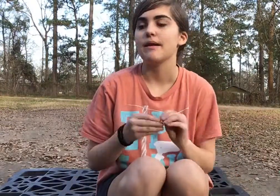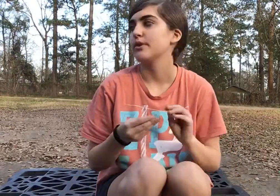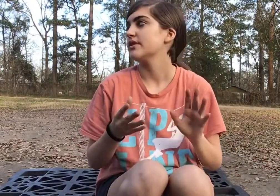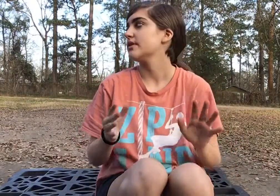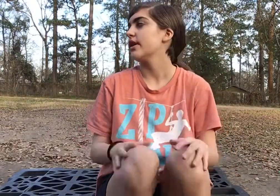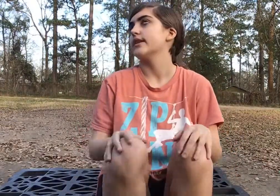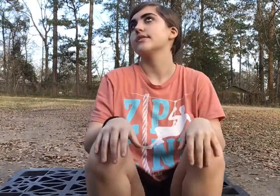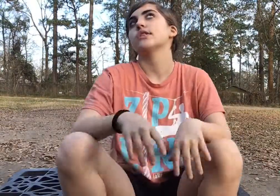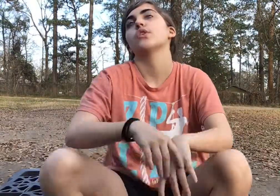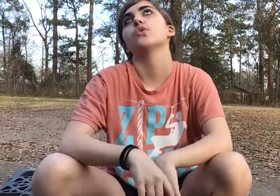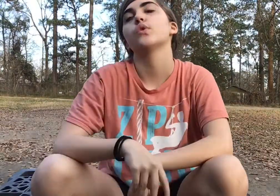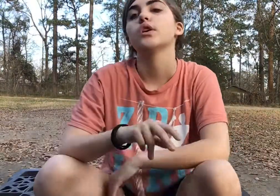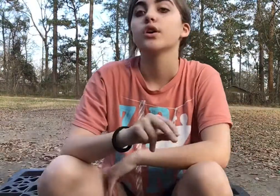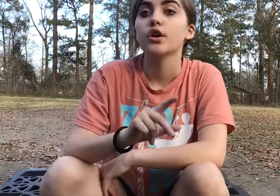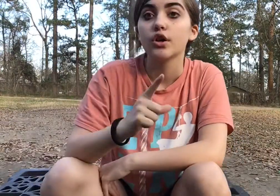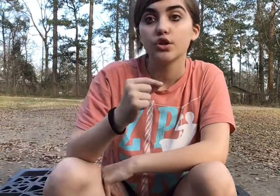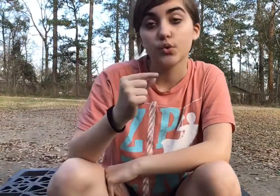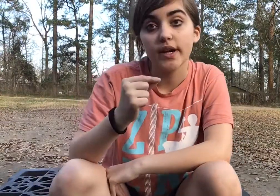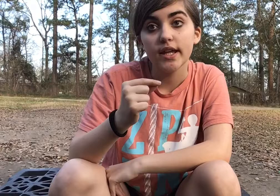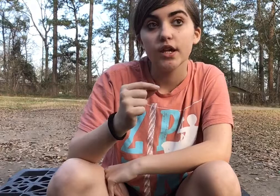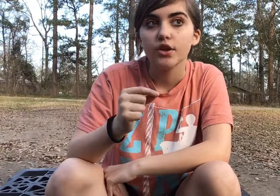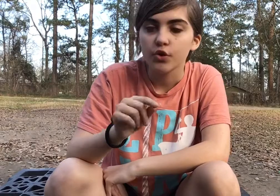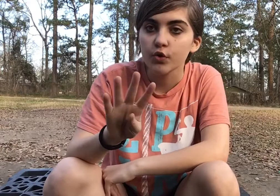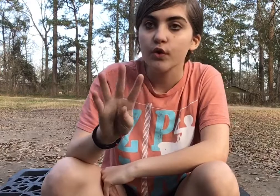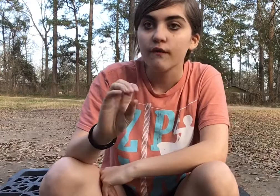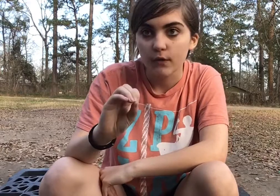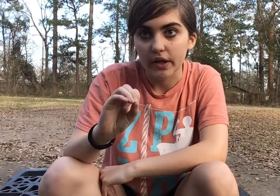Numbers. Okay, so 20 through 40.